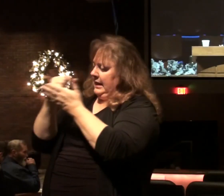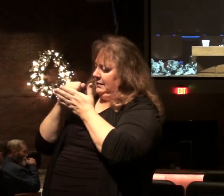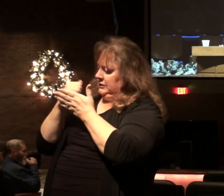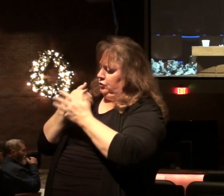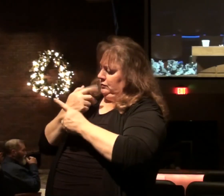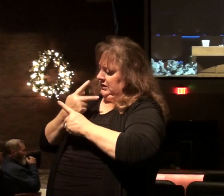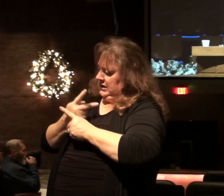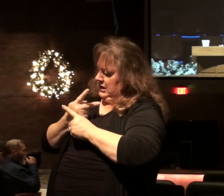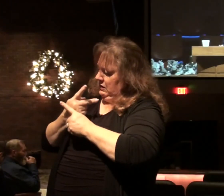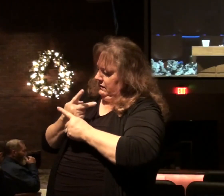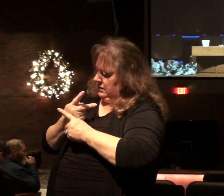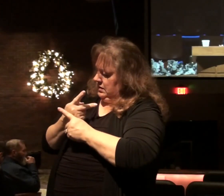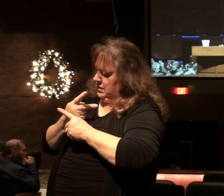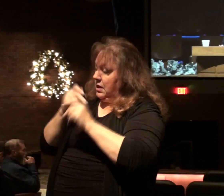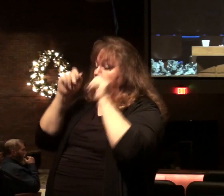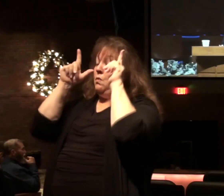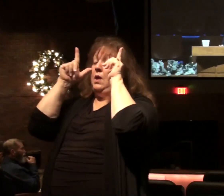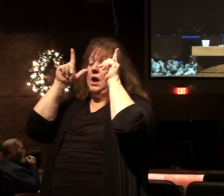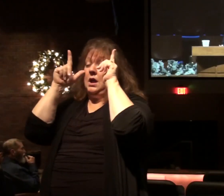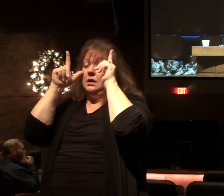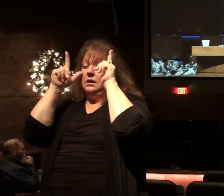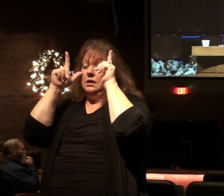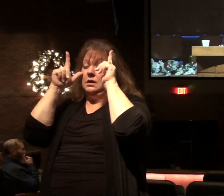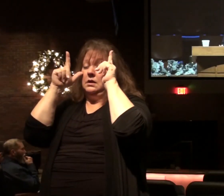careful and alert,